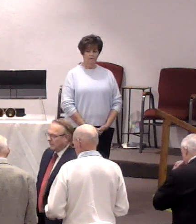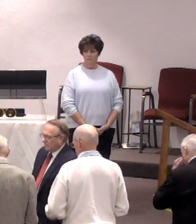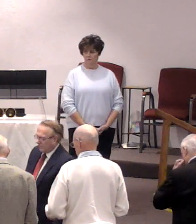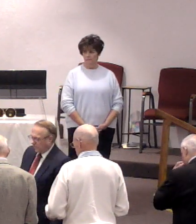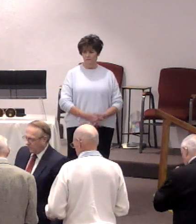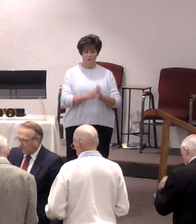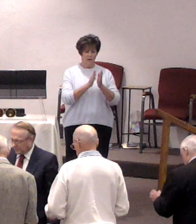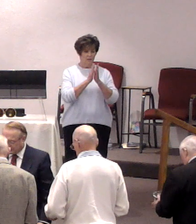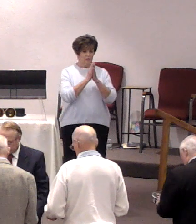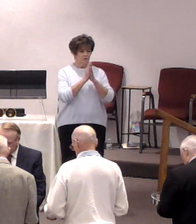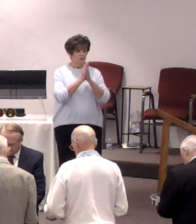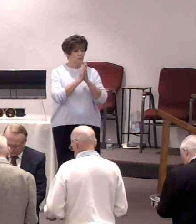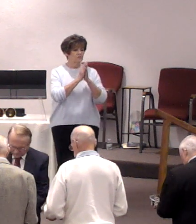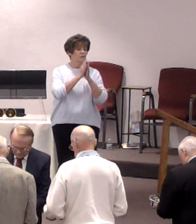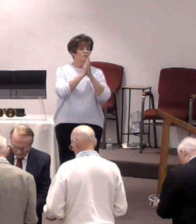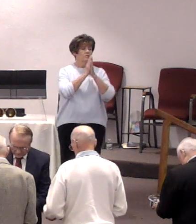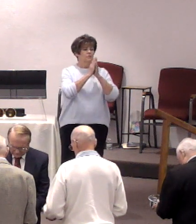Let's pray for God's blessing upon the cup.